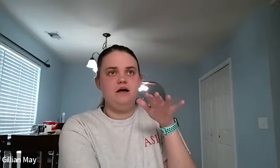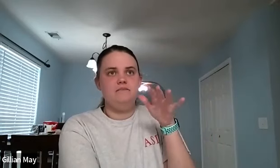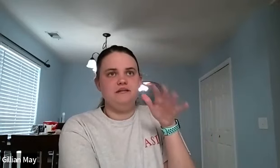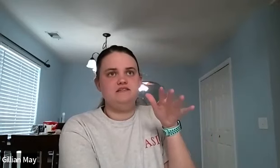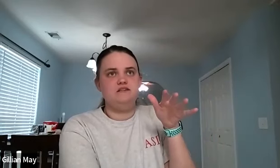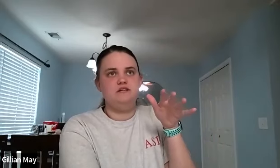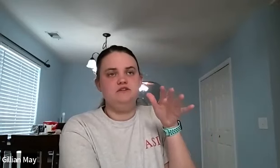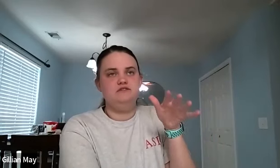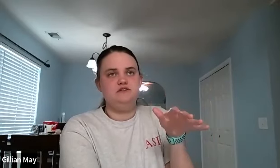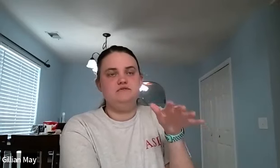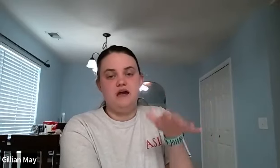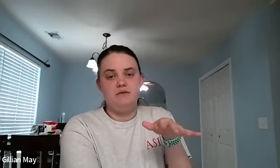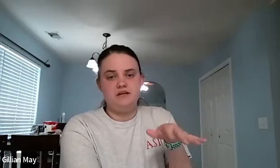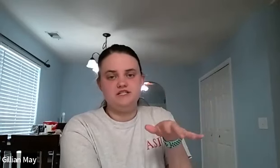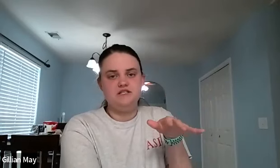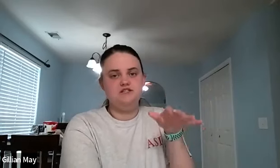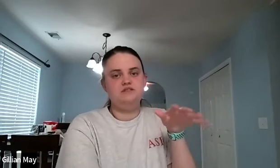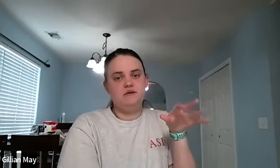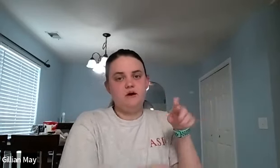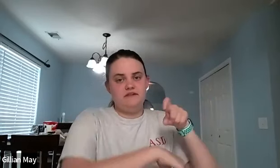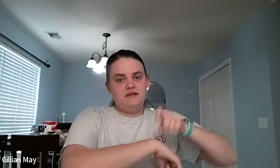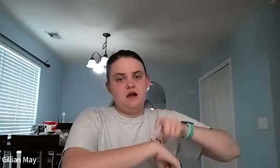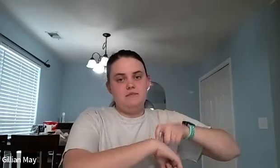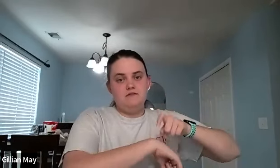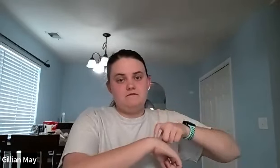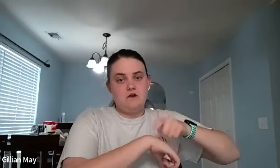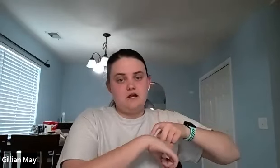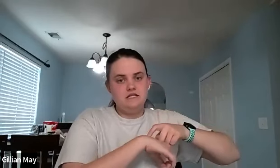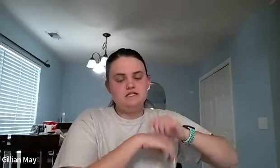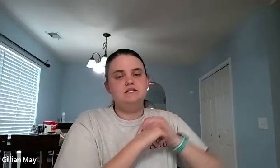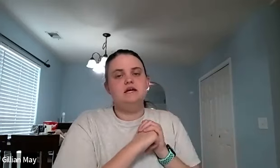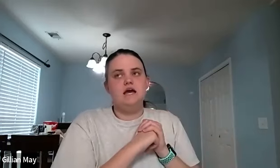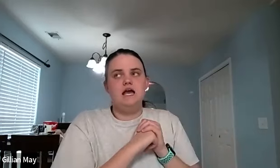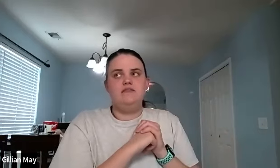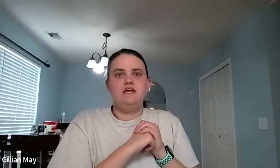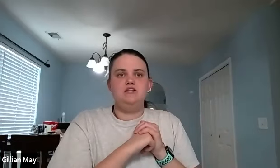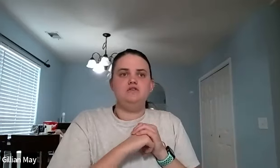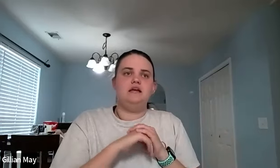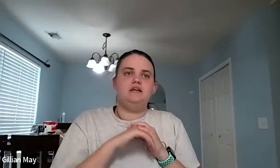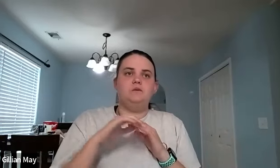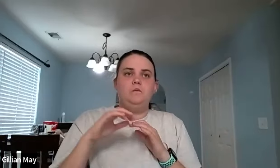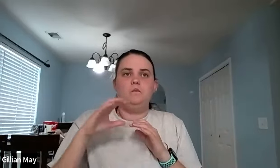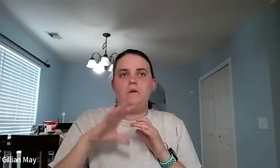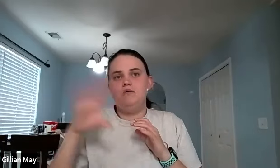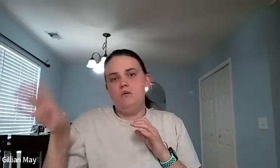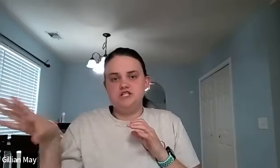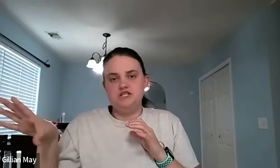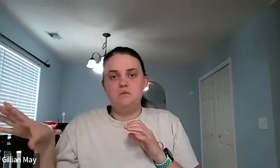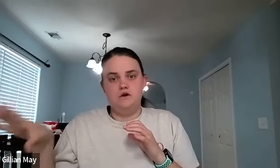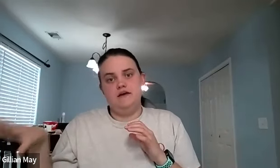But basically when you do have questions, you tend to want the time in the front, and then you're like a question word at